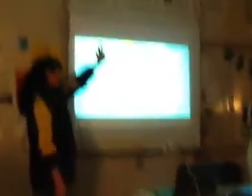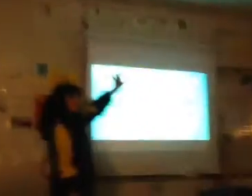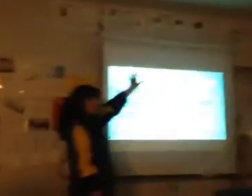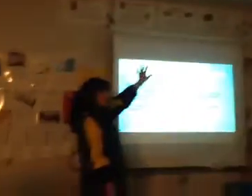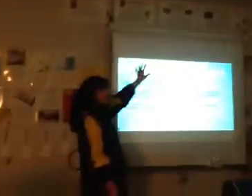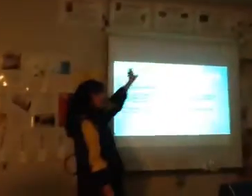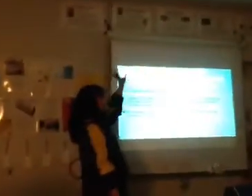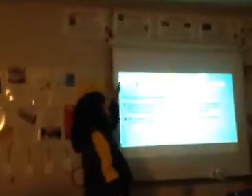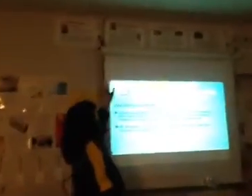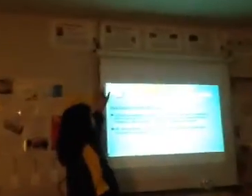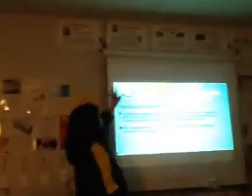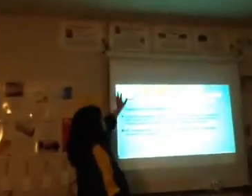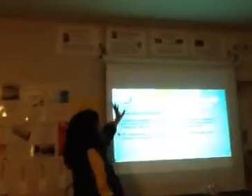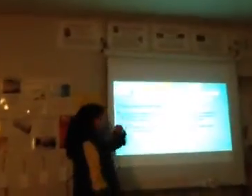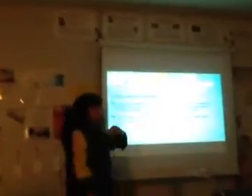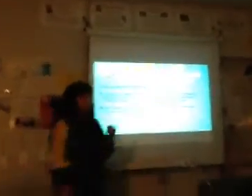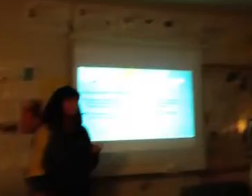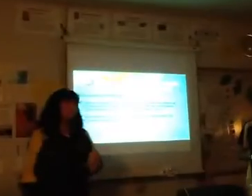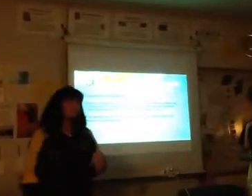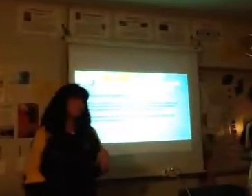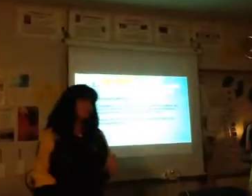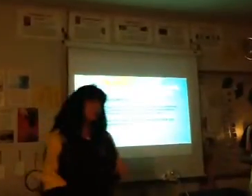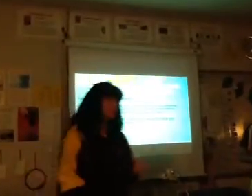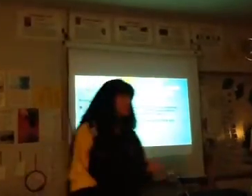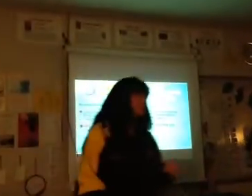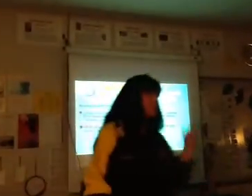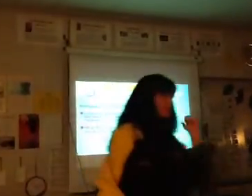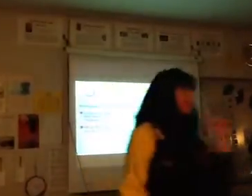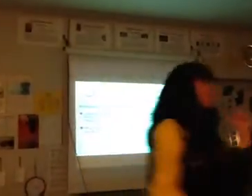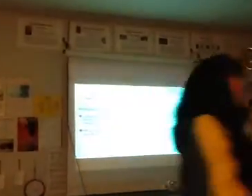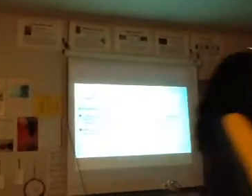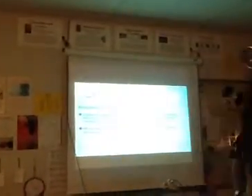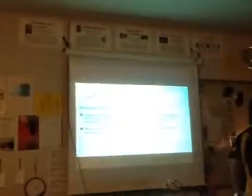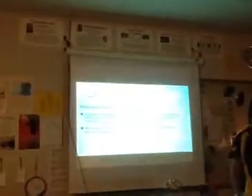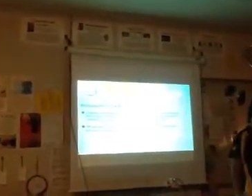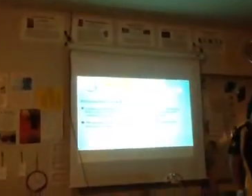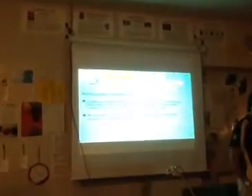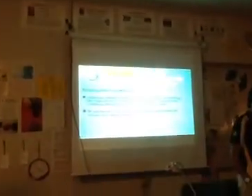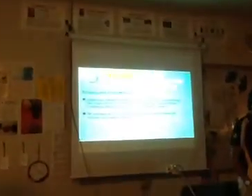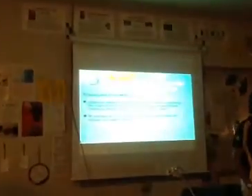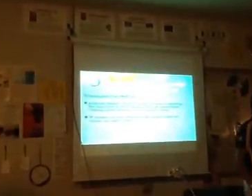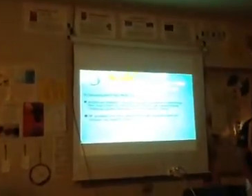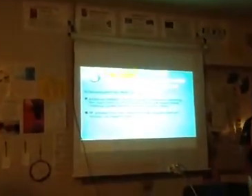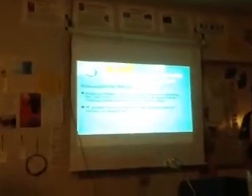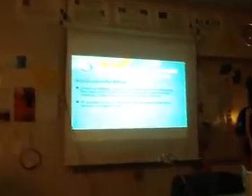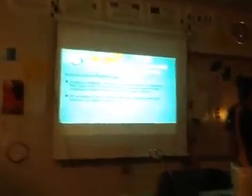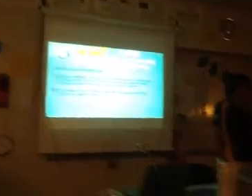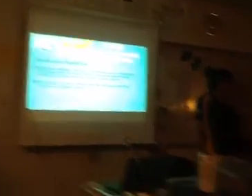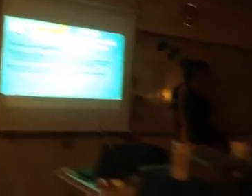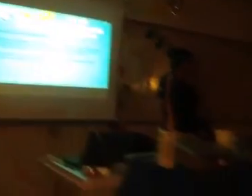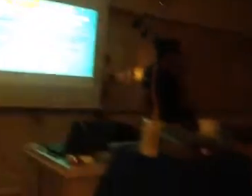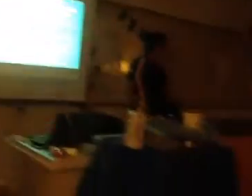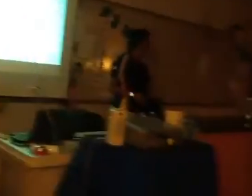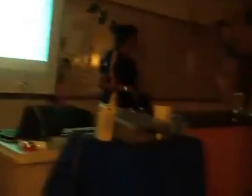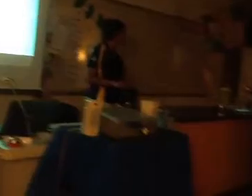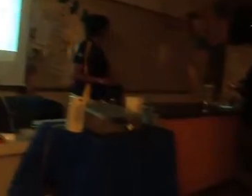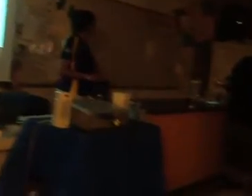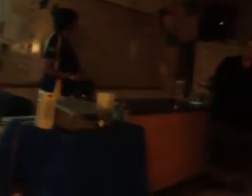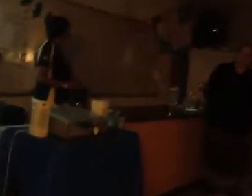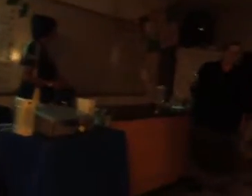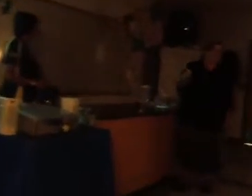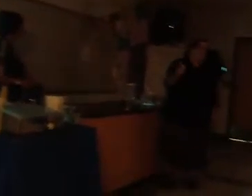really target, and all the activities that we do have to deal with one of those areas of interaction. And the kid